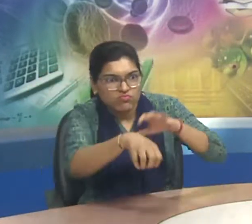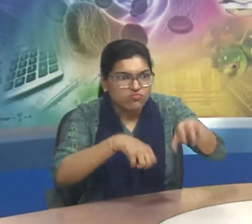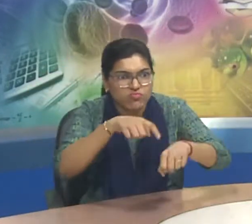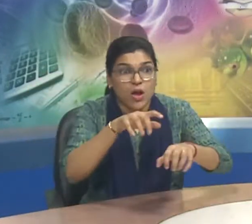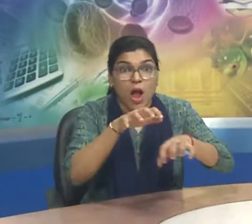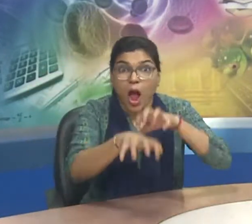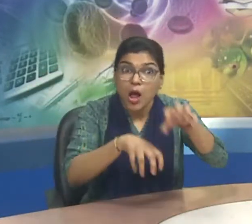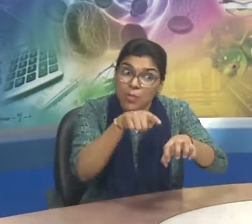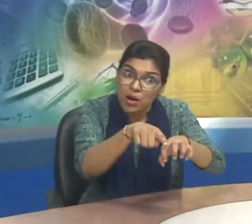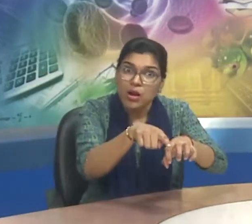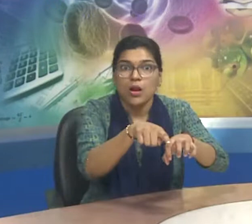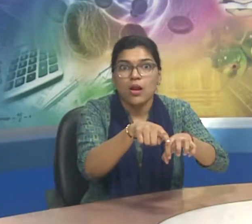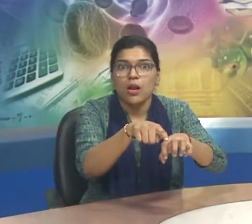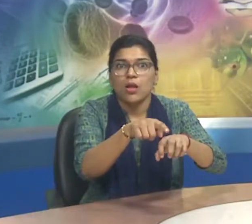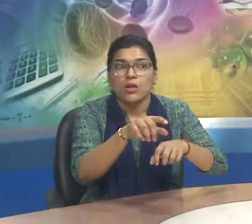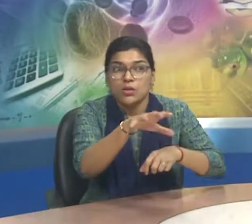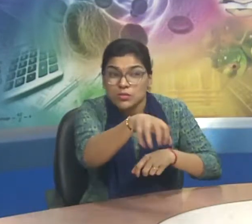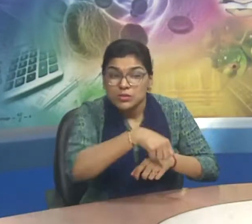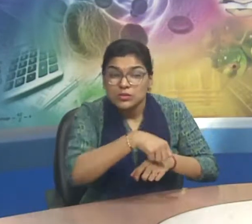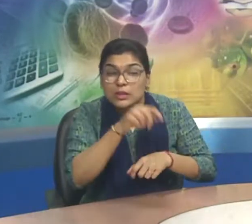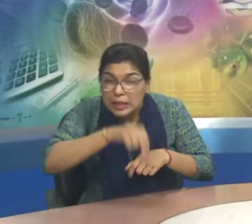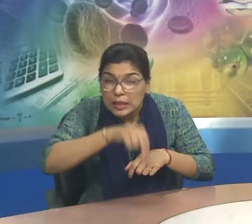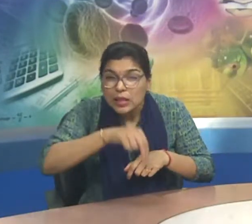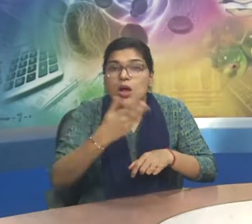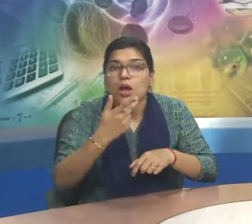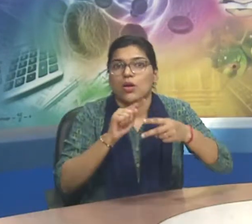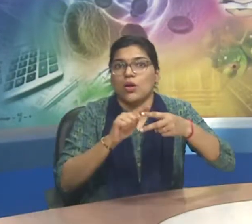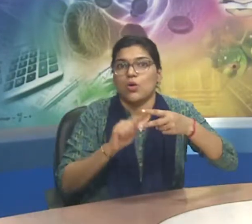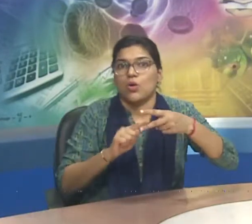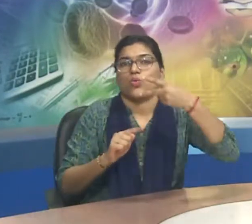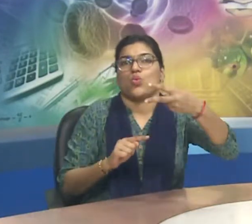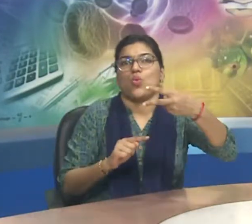You have to state 2 uses of animals for human.